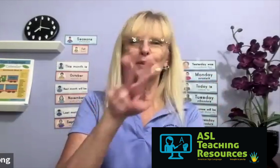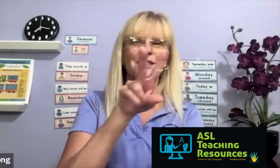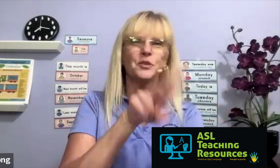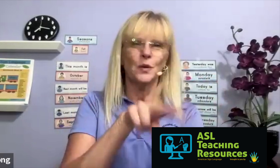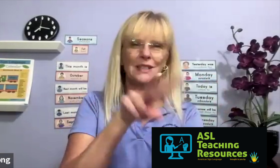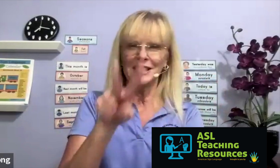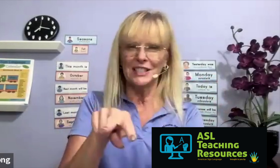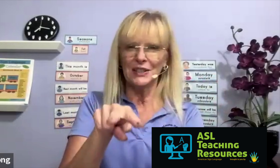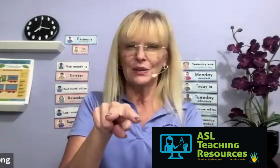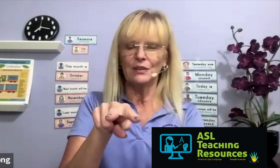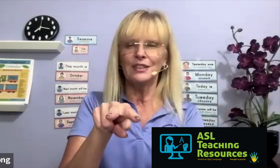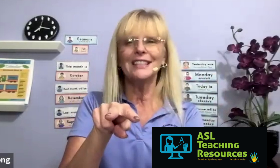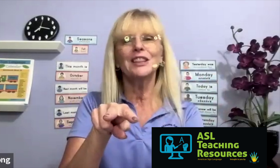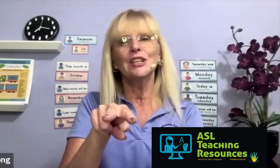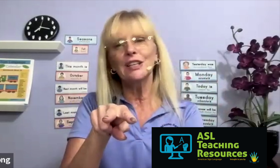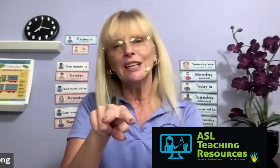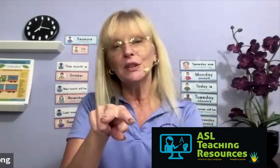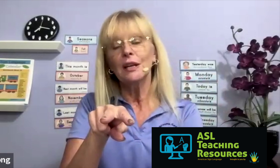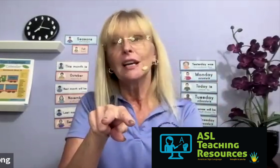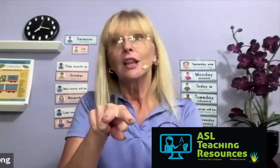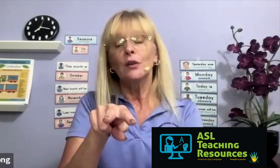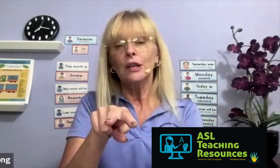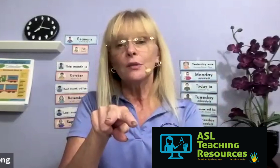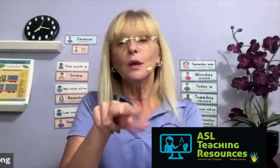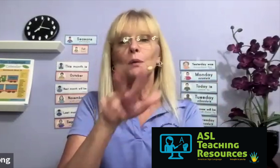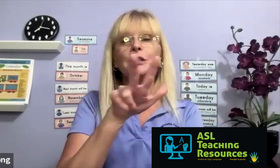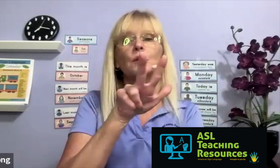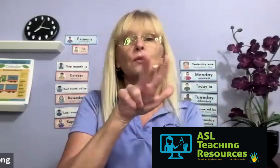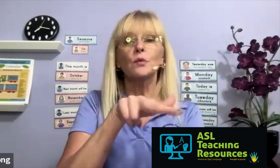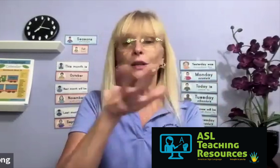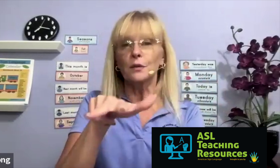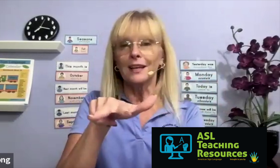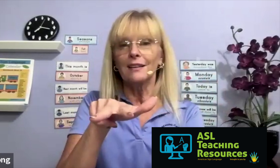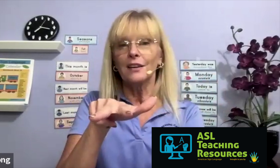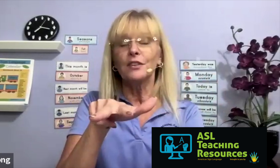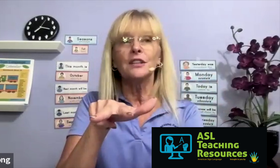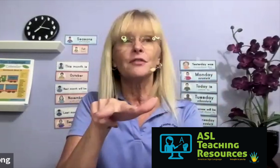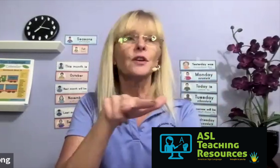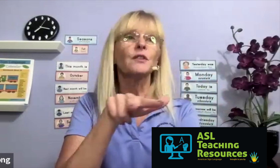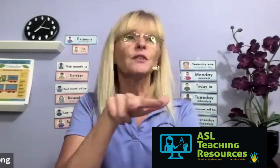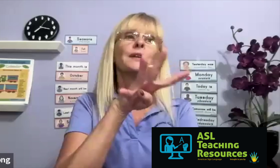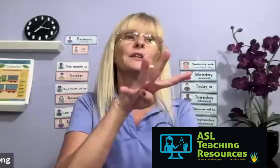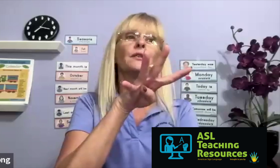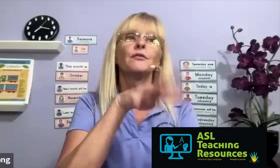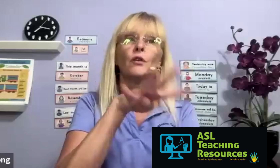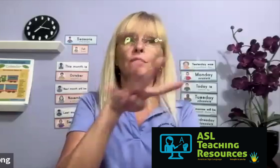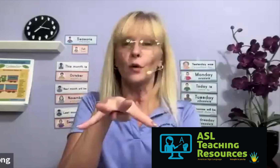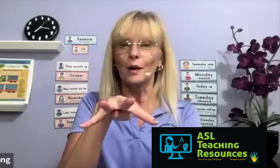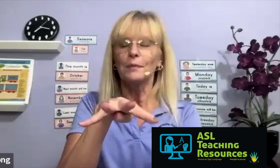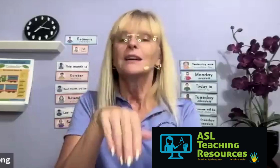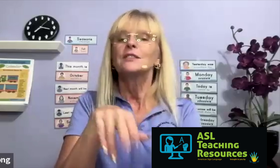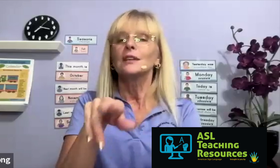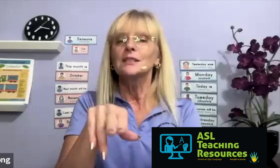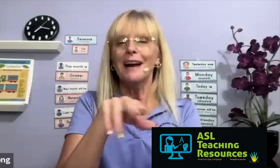numbers. 22. If we did 30, 33, we do 3, 3. If we did 44, we do 4, 4. So let's back